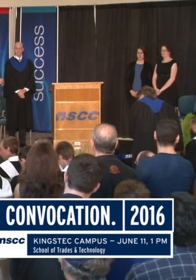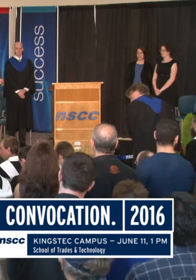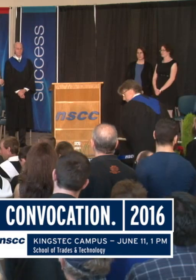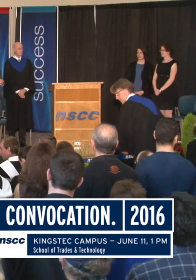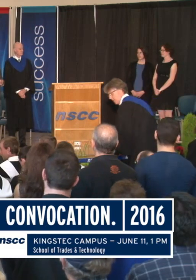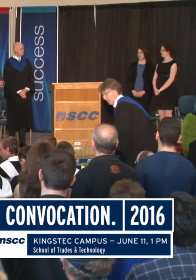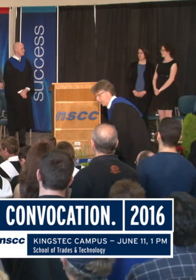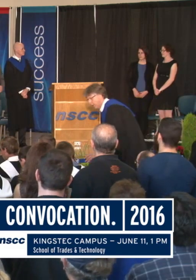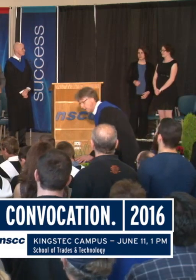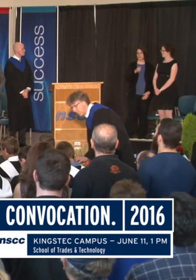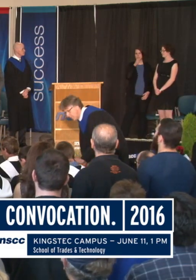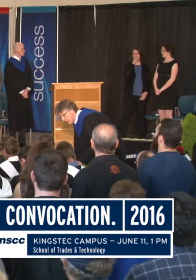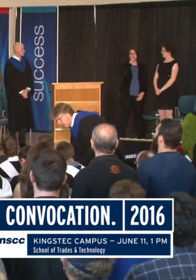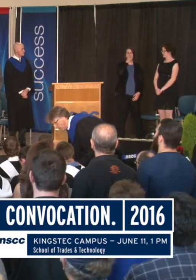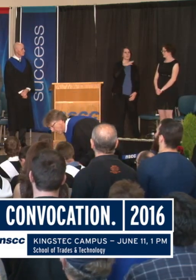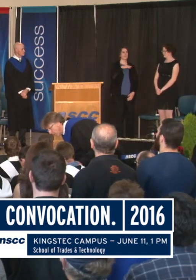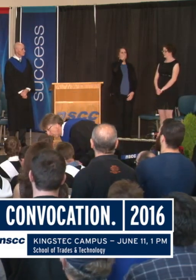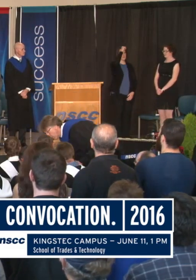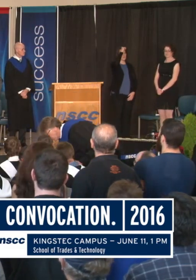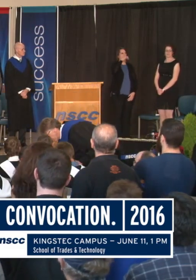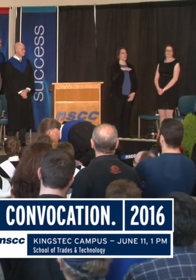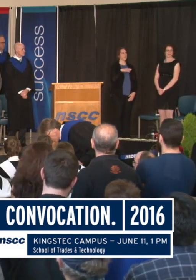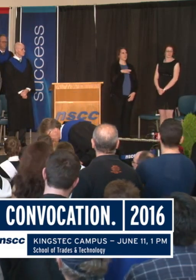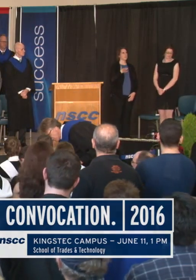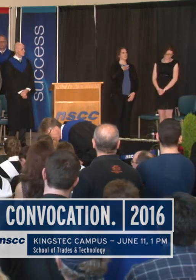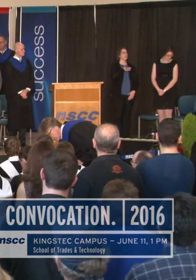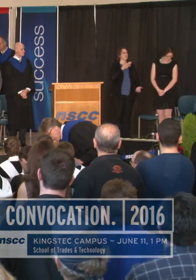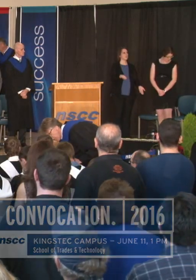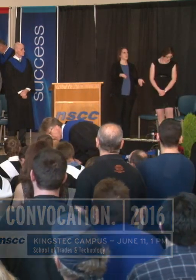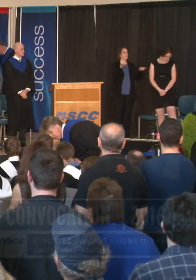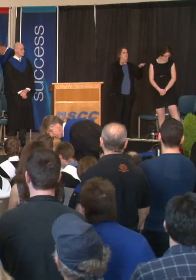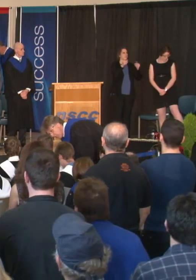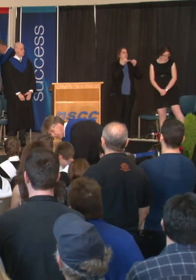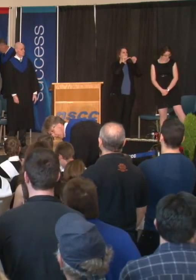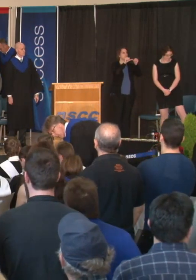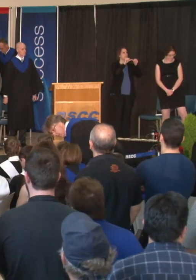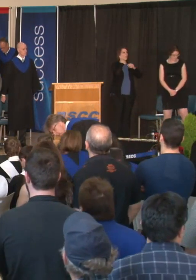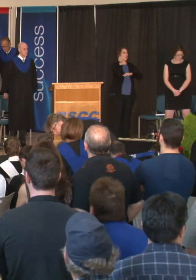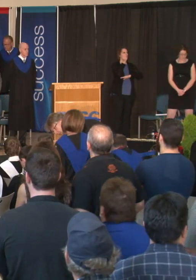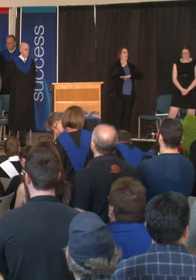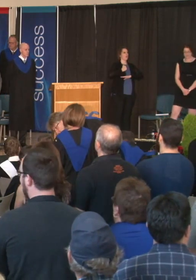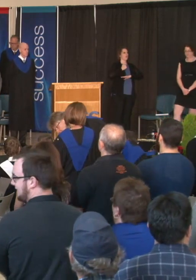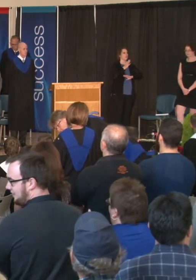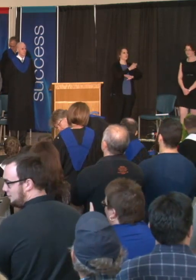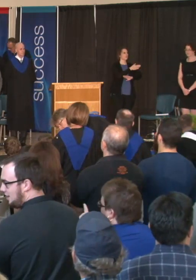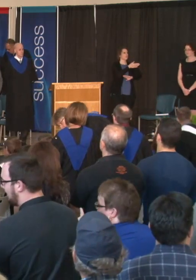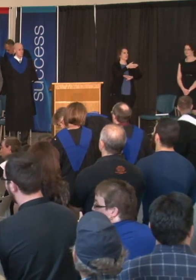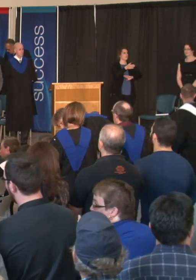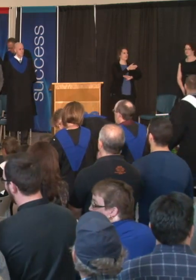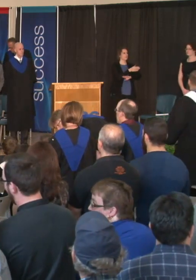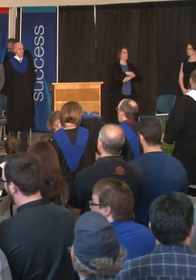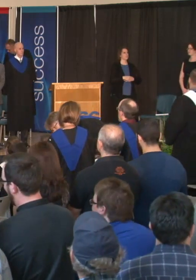Ladies and gentlemen, please remain standing for the singing of O Canada.